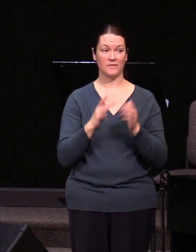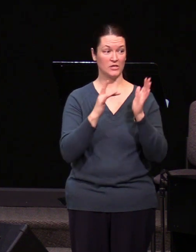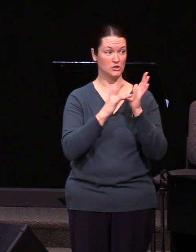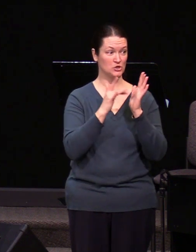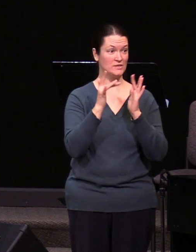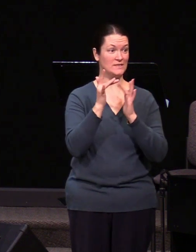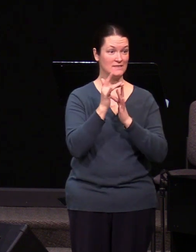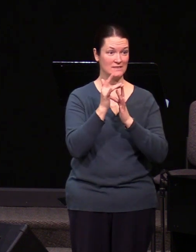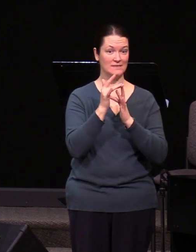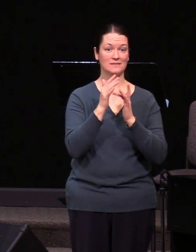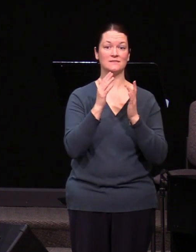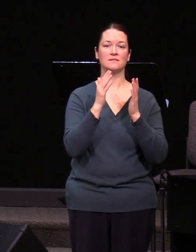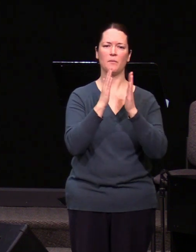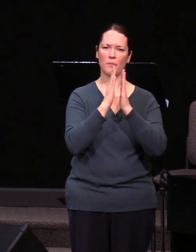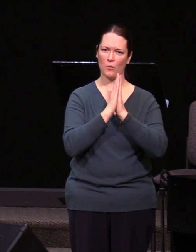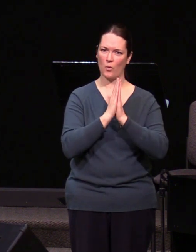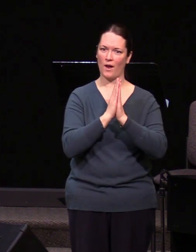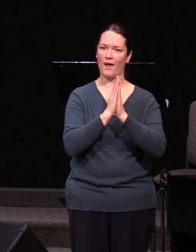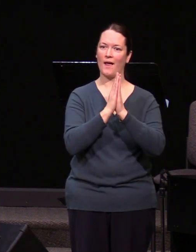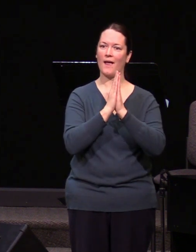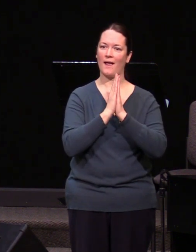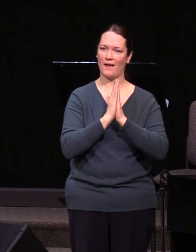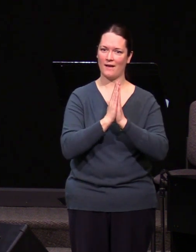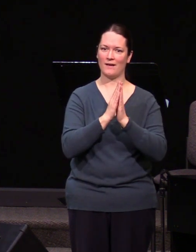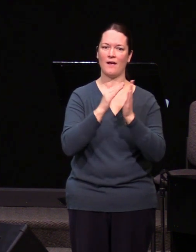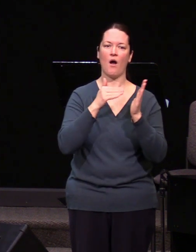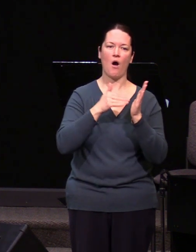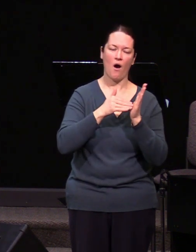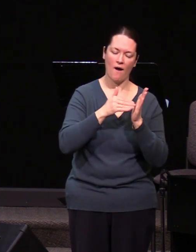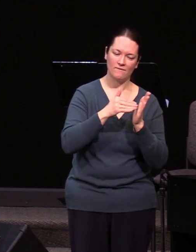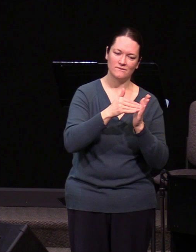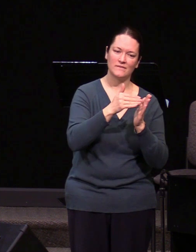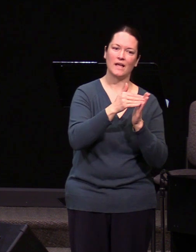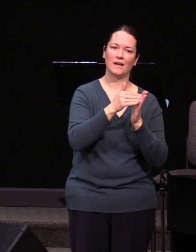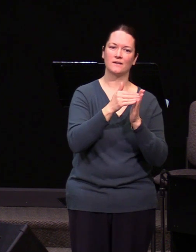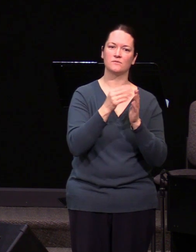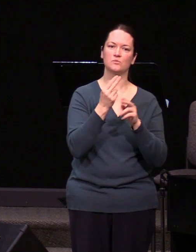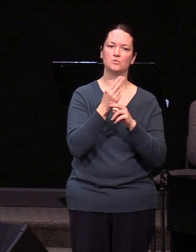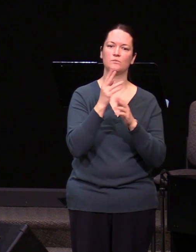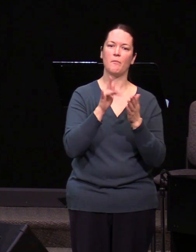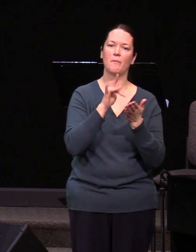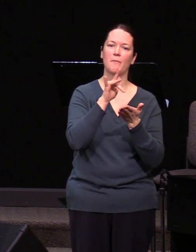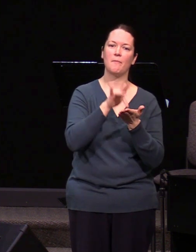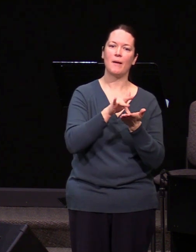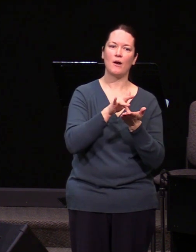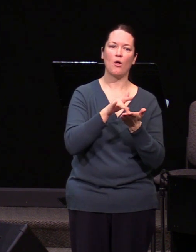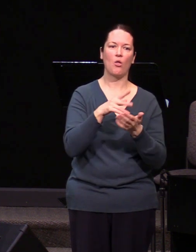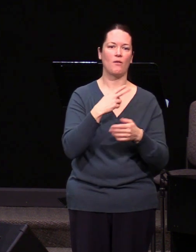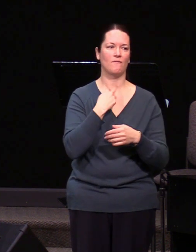Jesus prayed often in this middle voice,